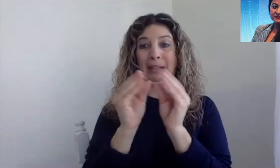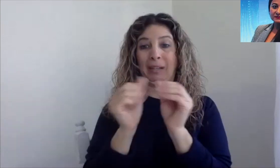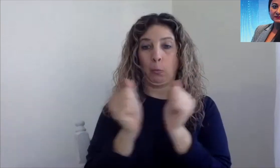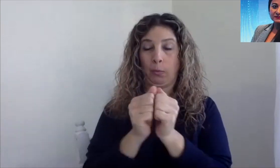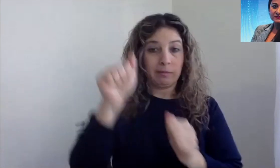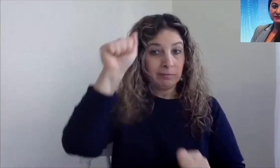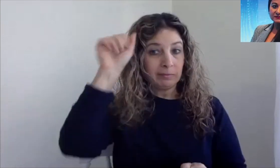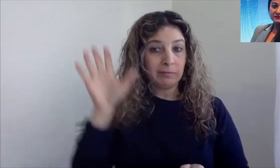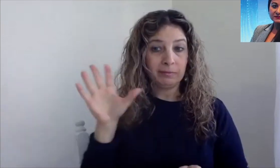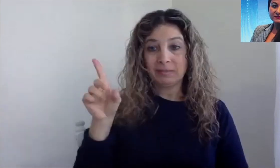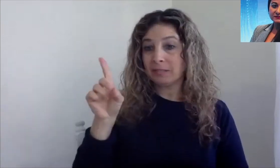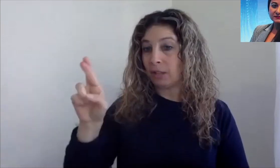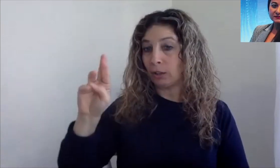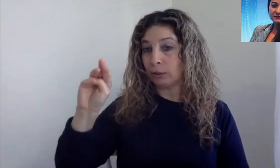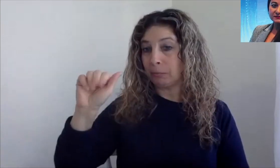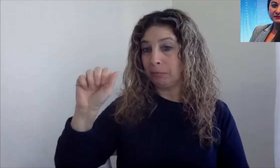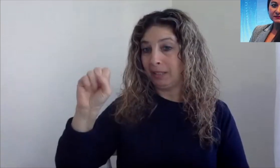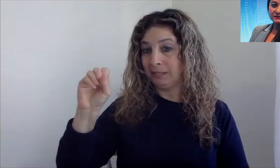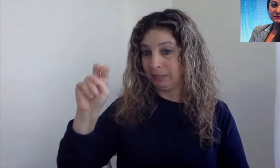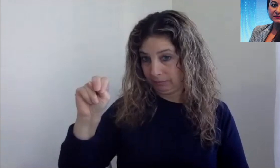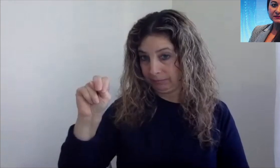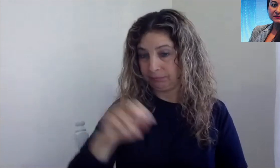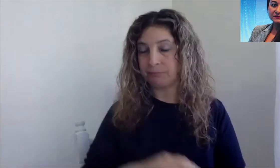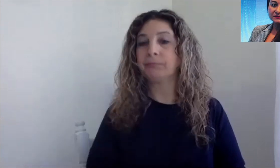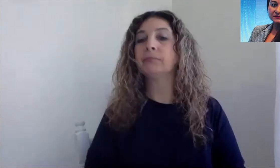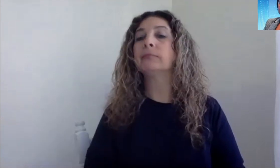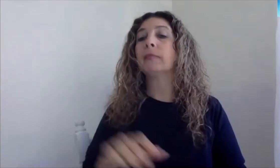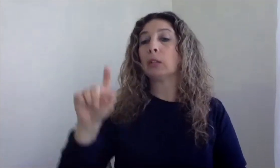Post related to my meeting with Dr. Mason.